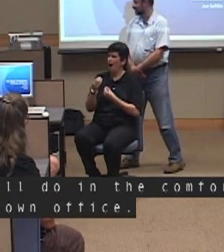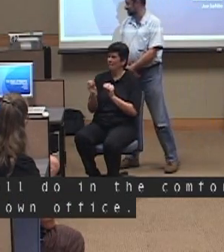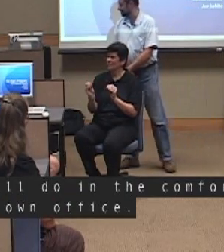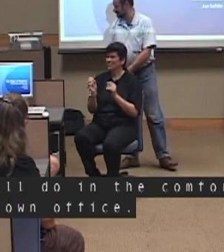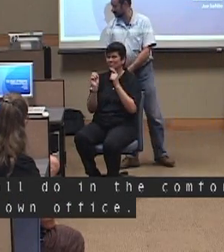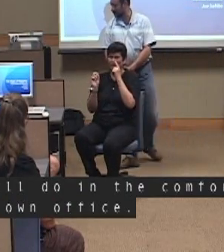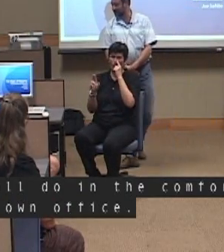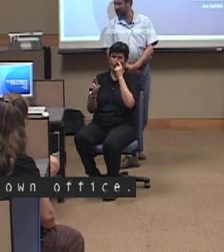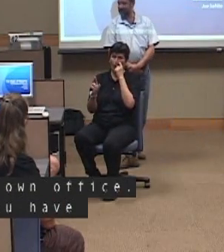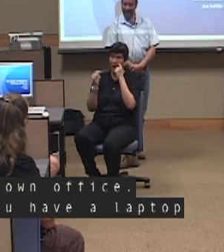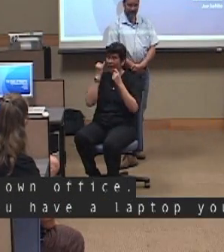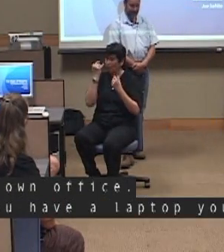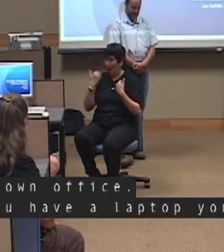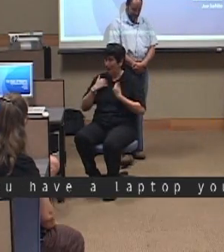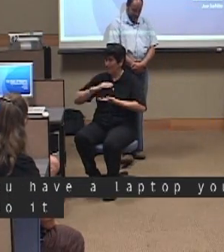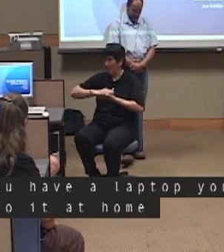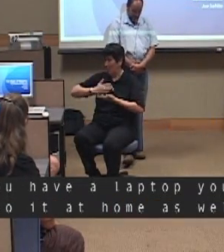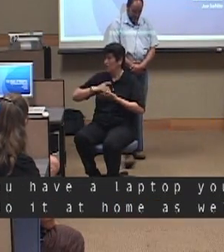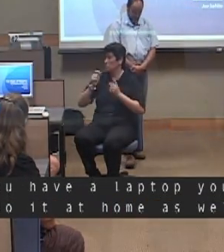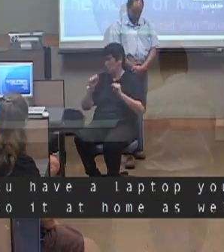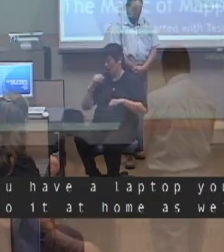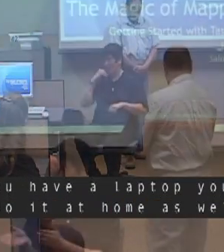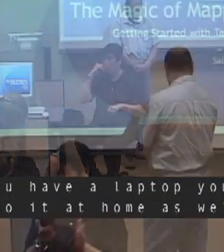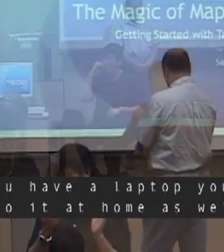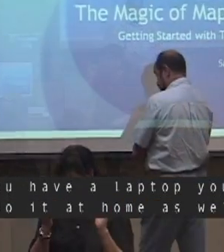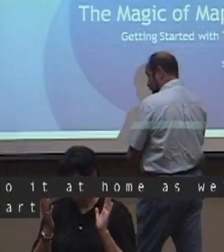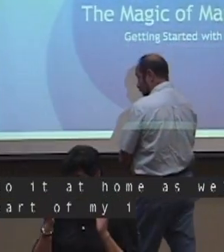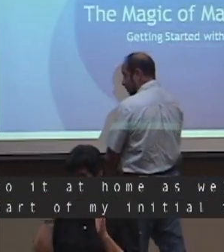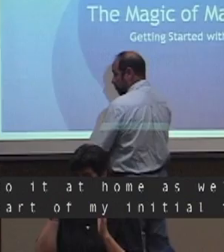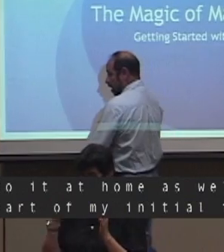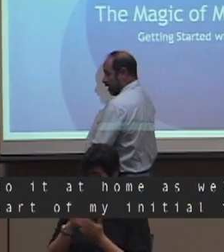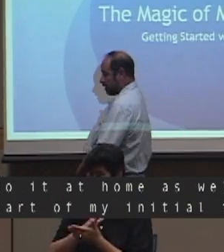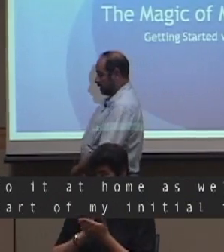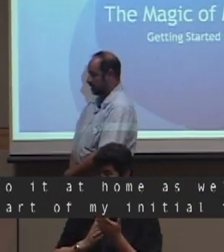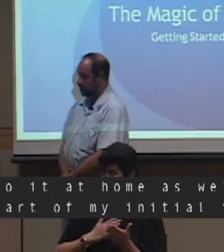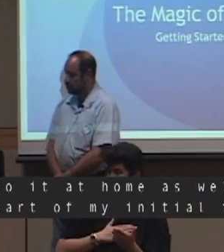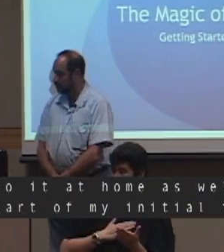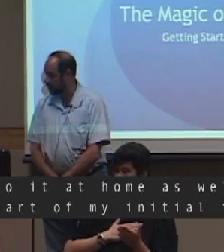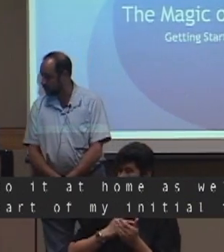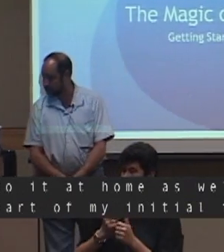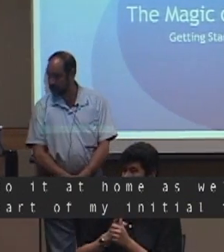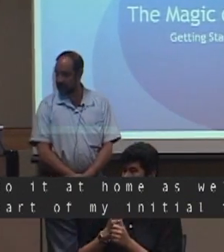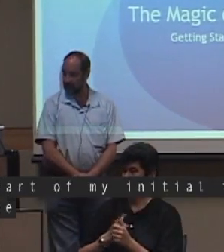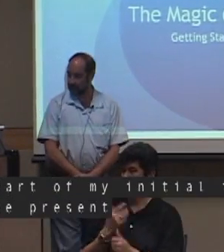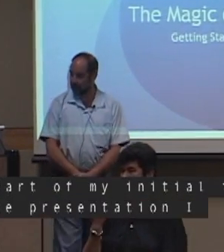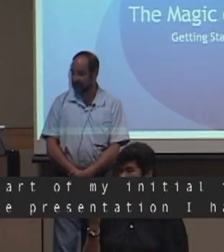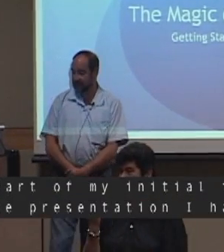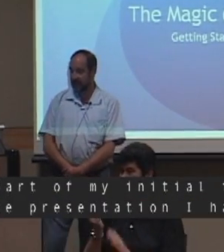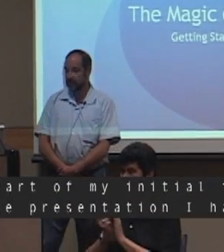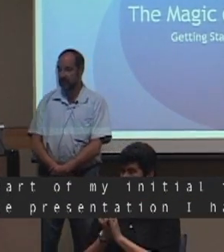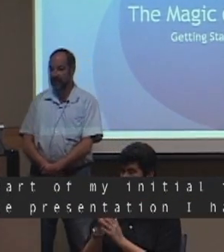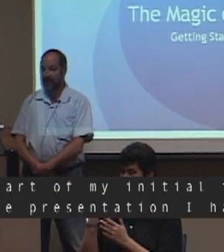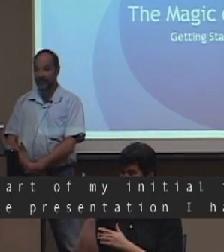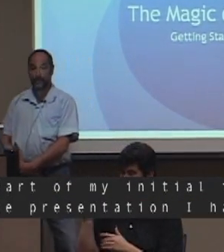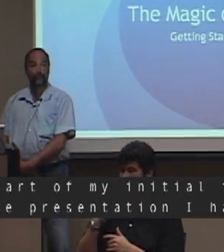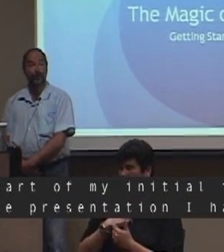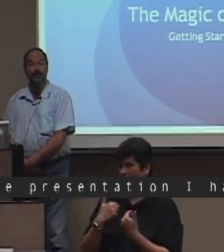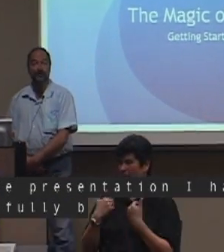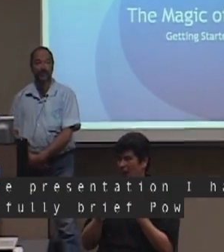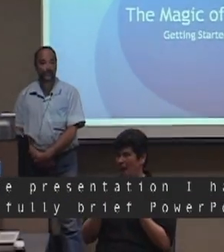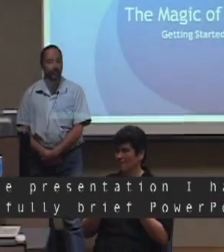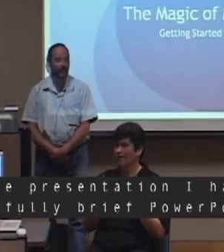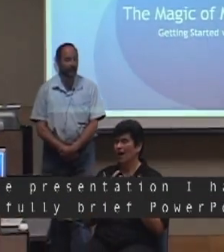or if you have a laptop, you can do it at home as well. For part of my initial 15-minute presentation, I have